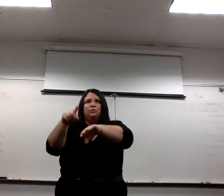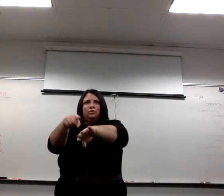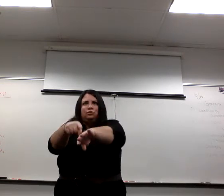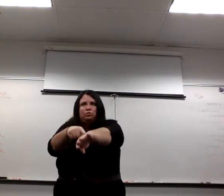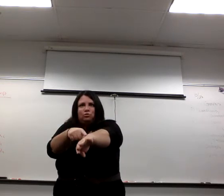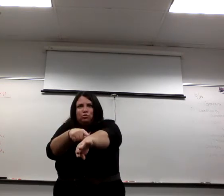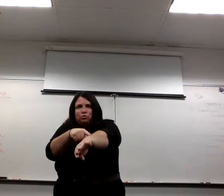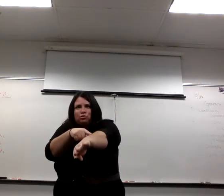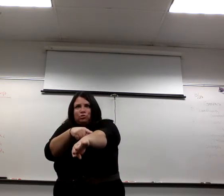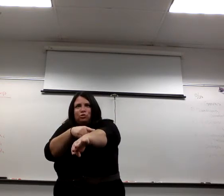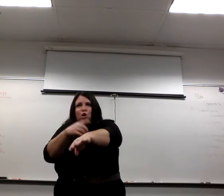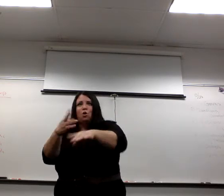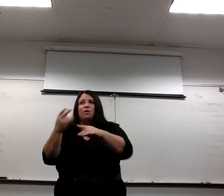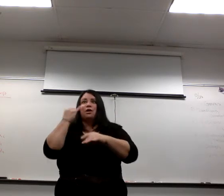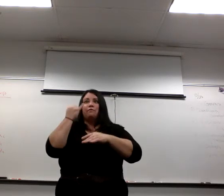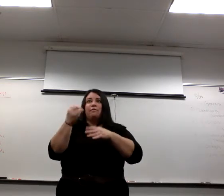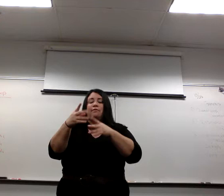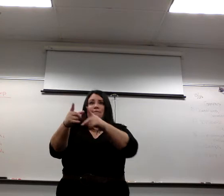go off a cliff.